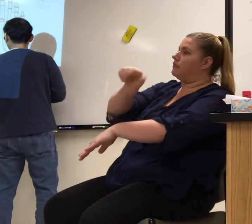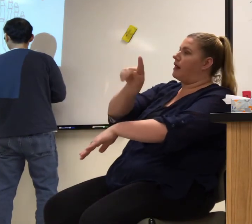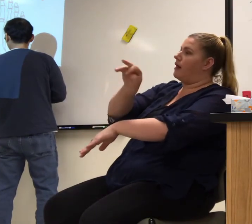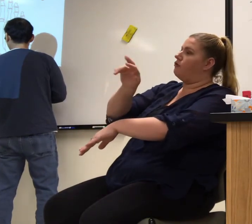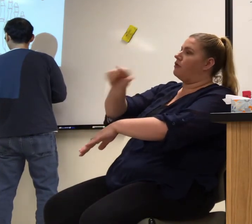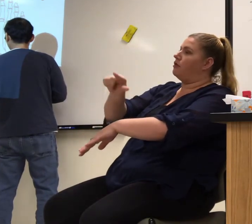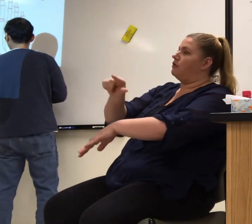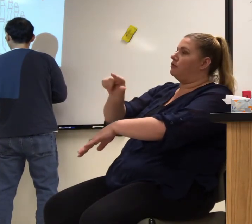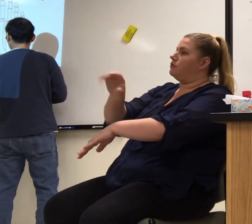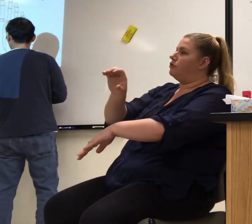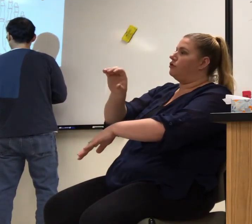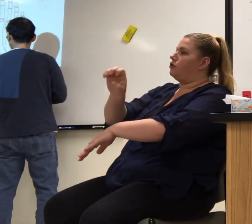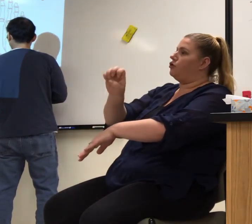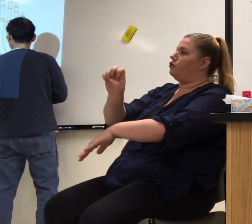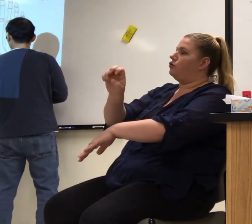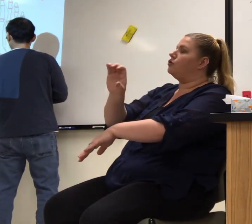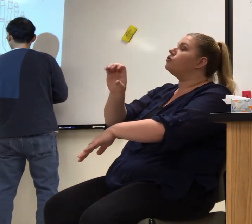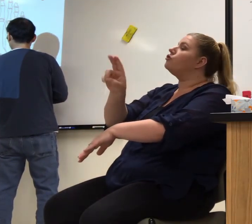lateral cuneiform.